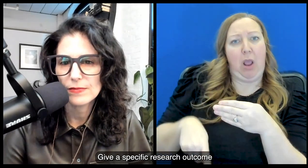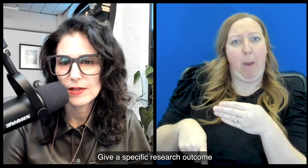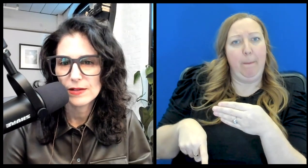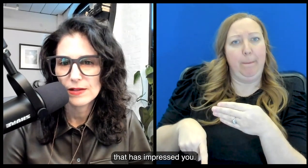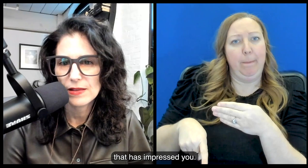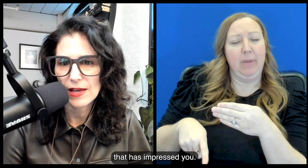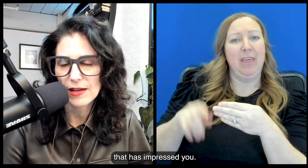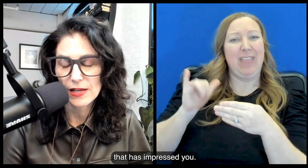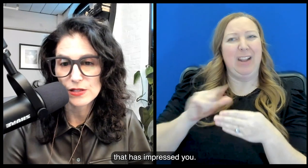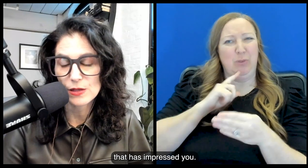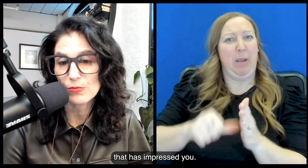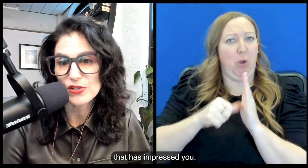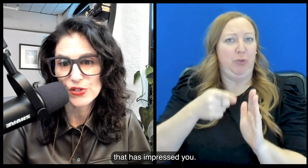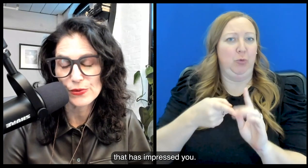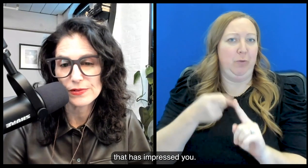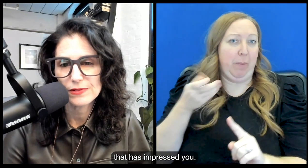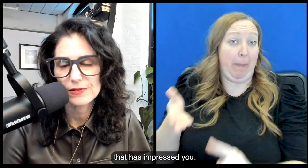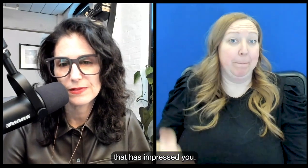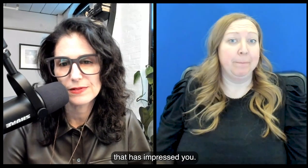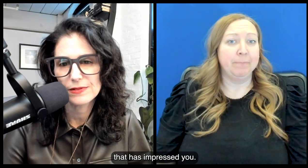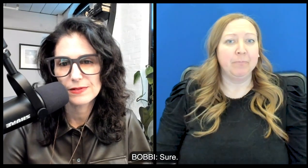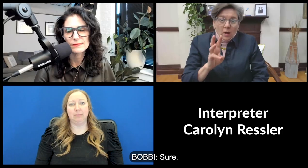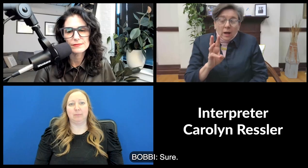that has impressed you?